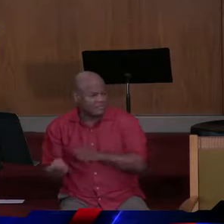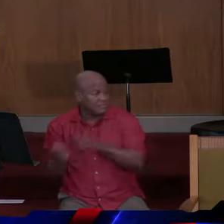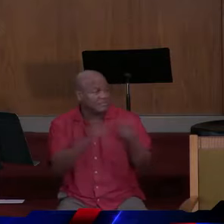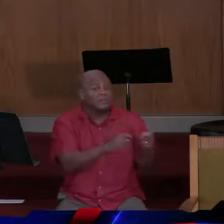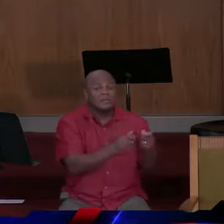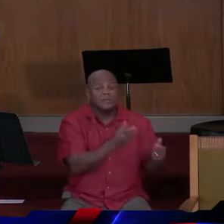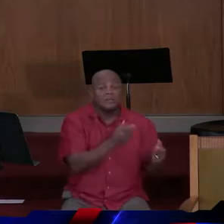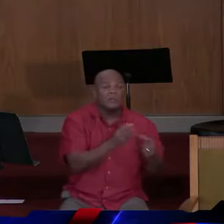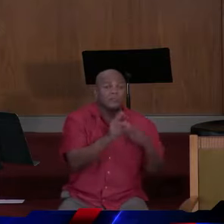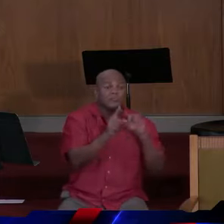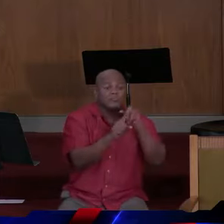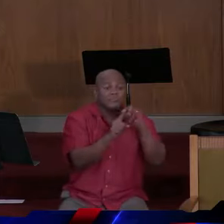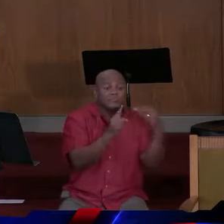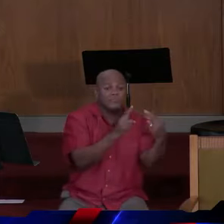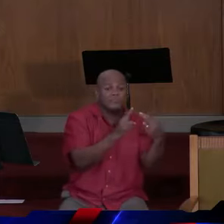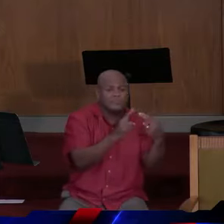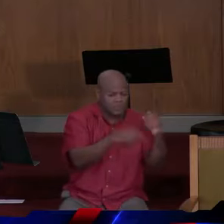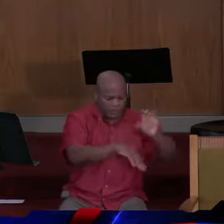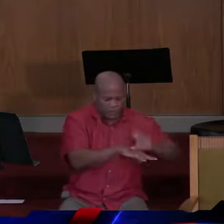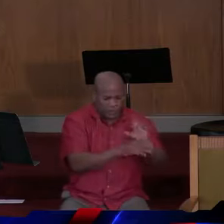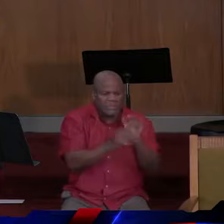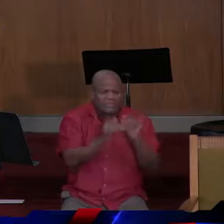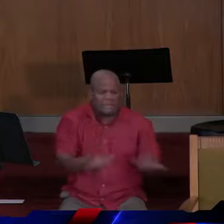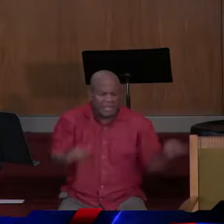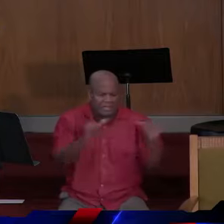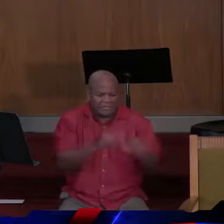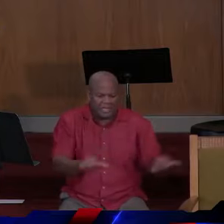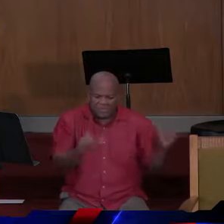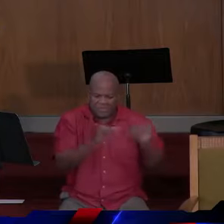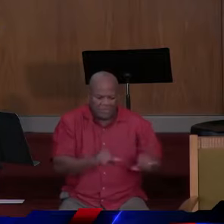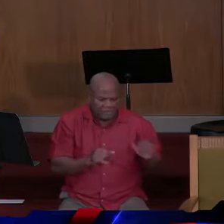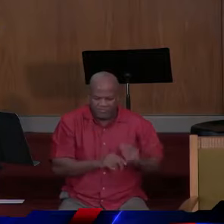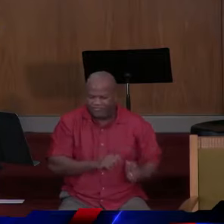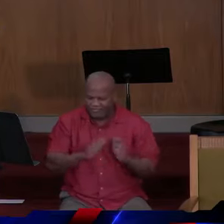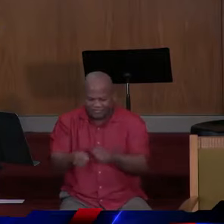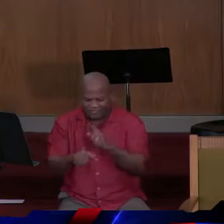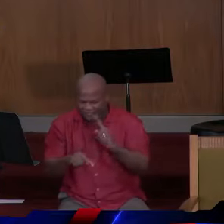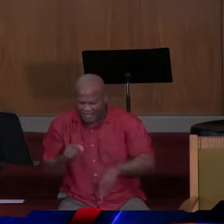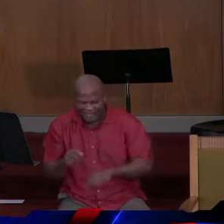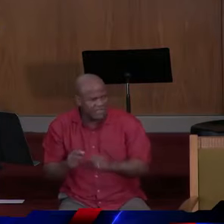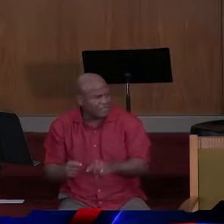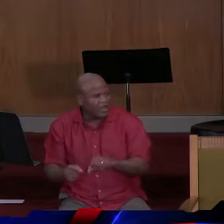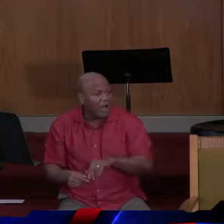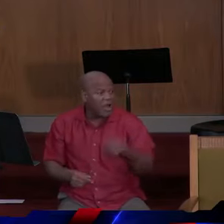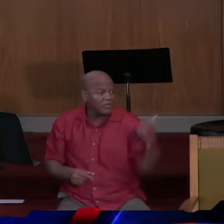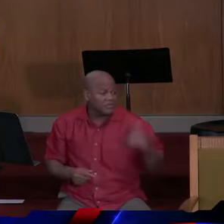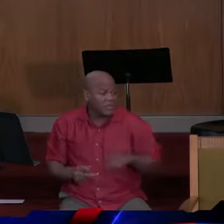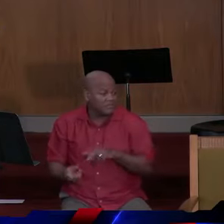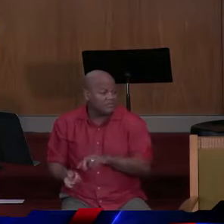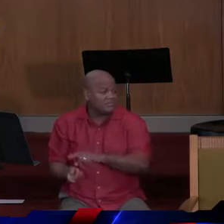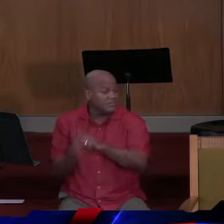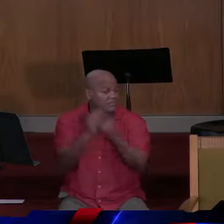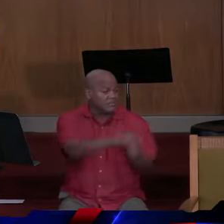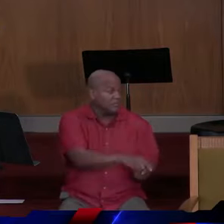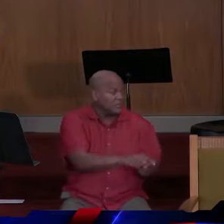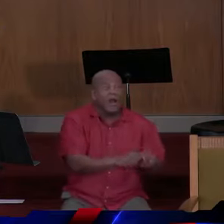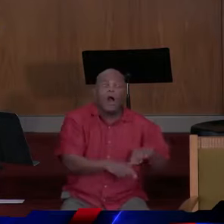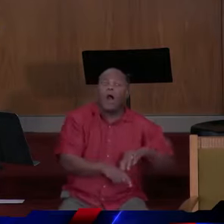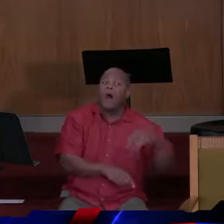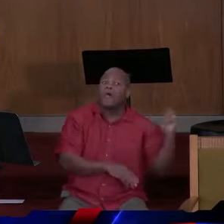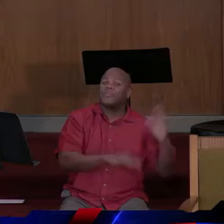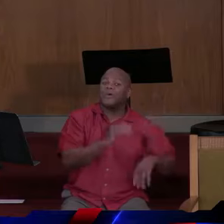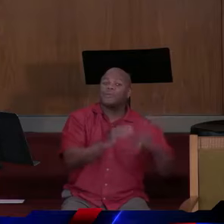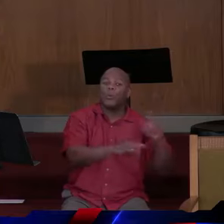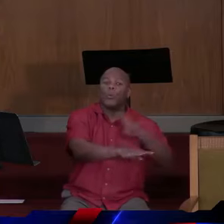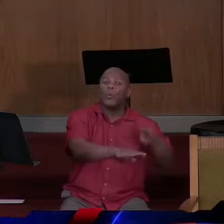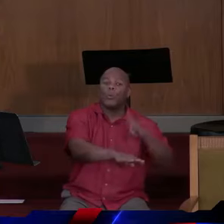been doing things the same way so long and that's why you can't gather nothing and you need to try. Other side is relative, you know, other than what you've been